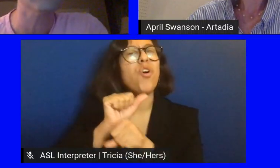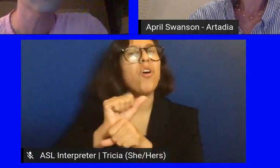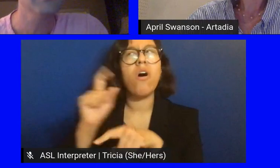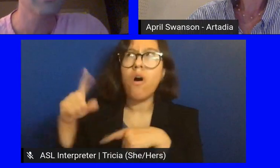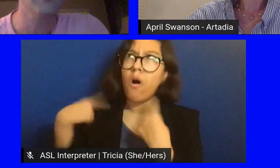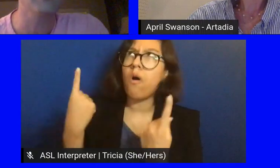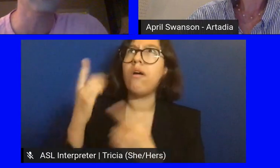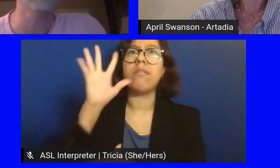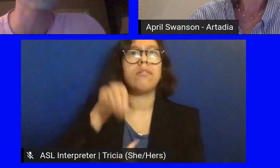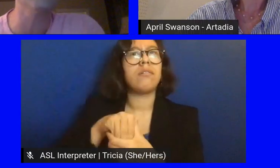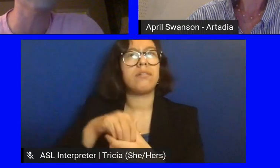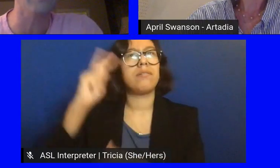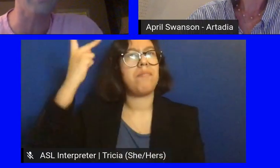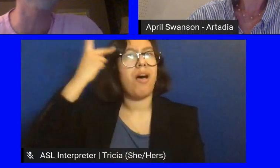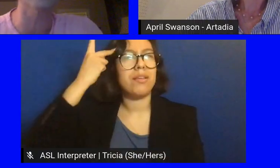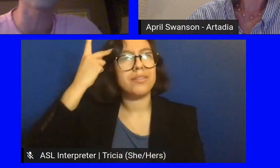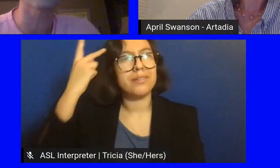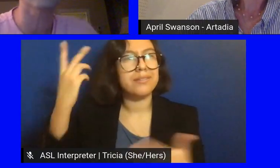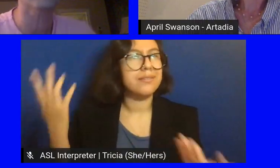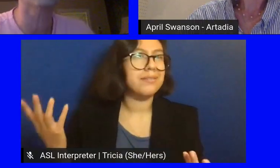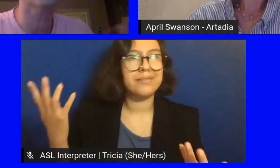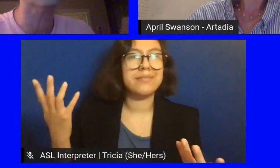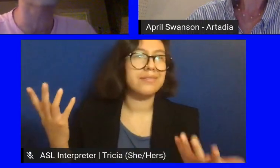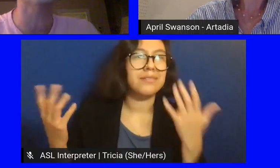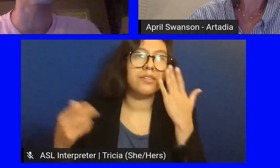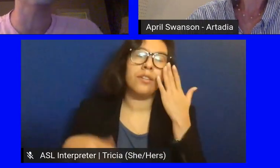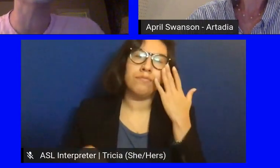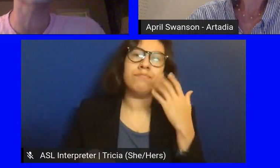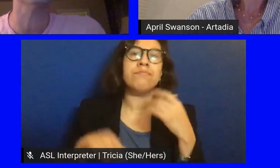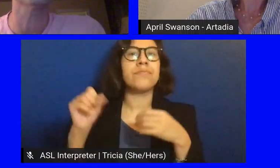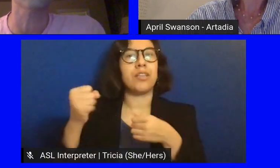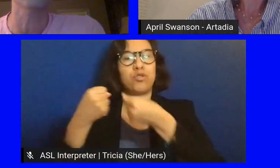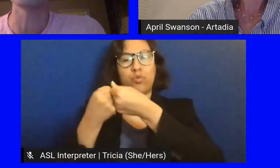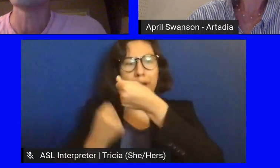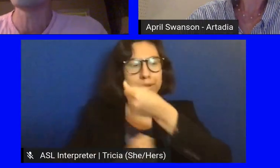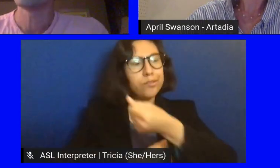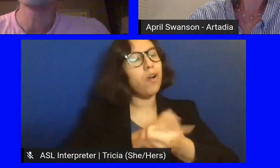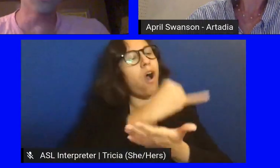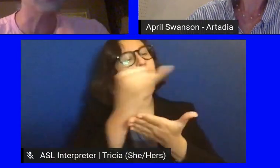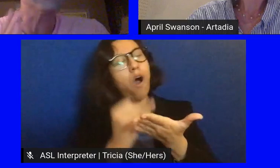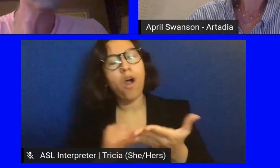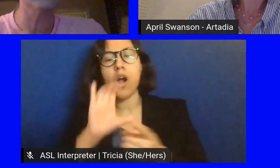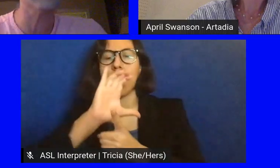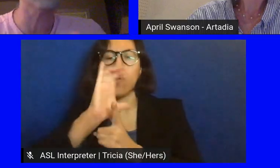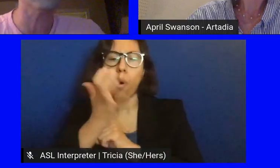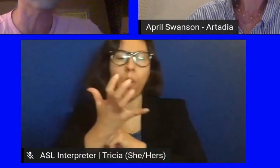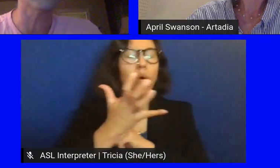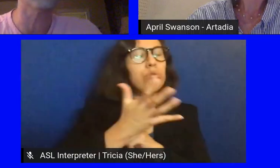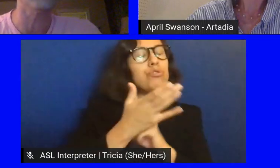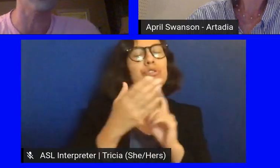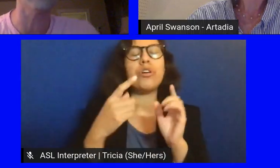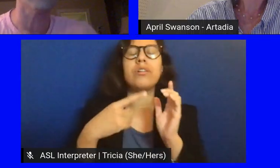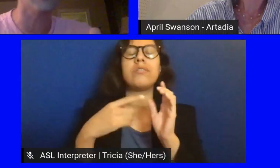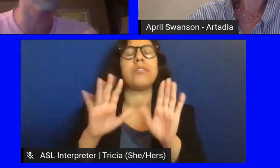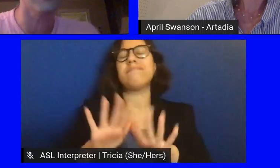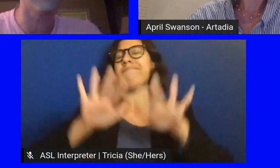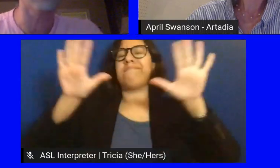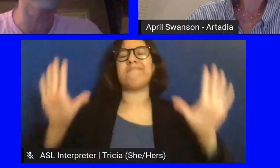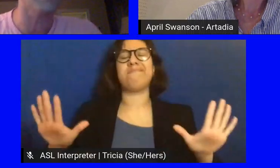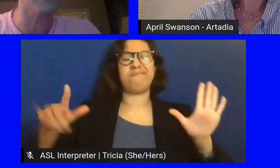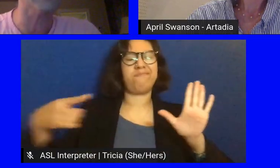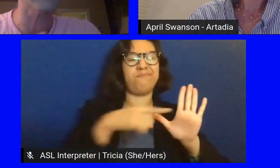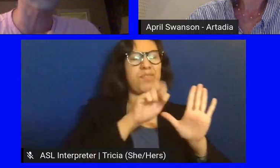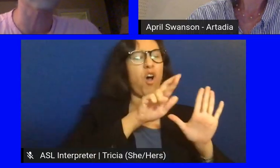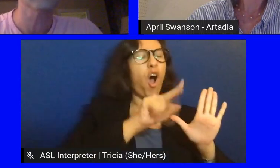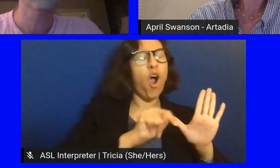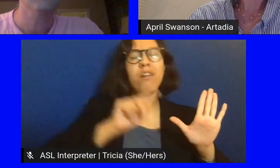politics. Even as the structures of art and culture try to draw these distinctions between what is art and what